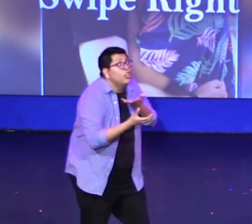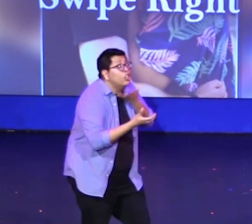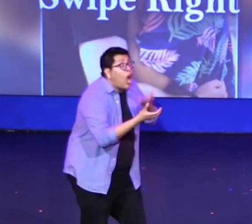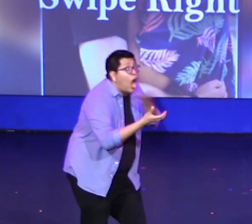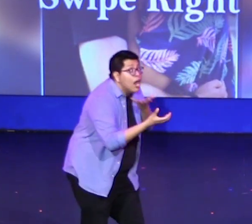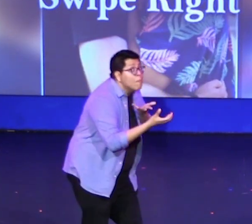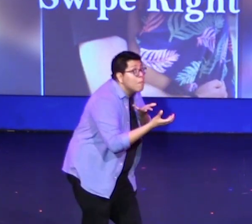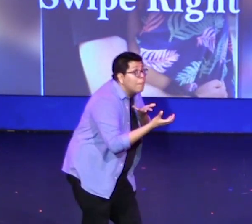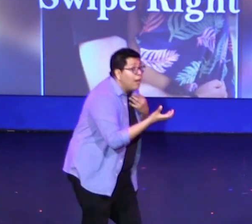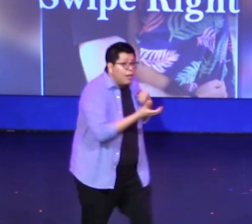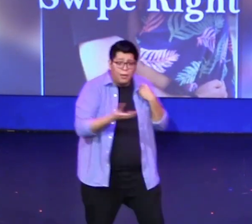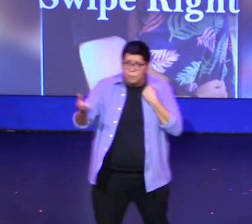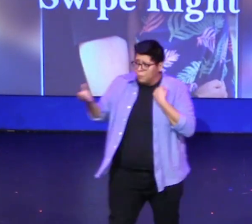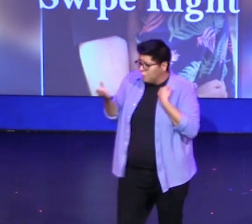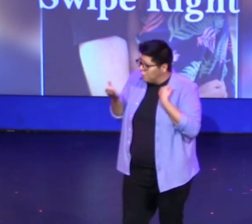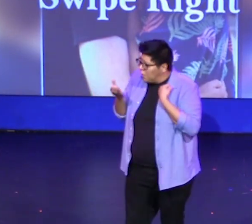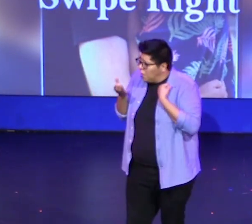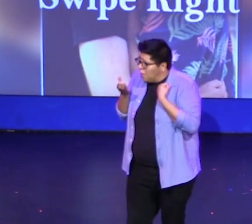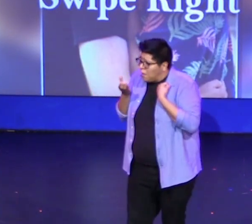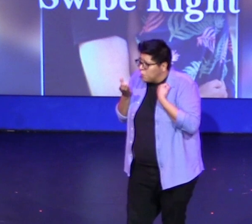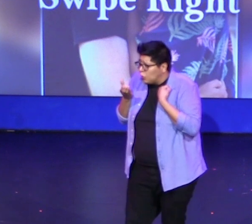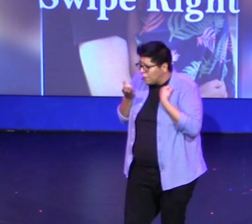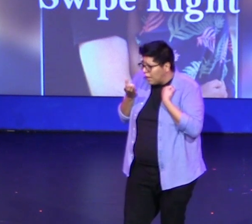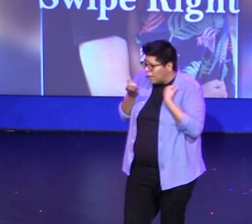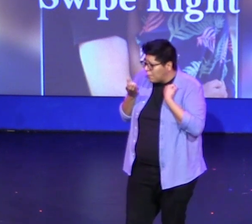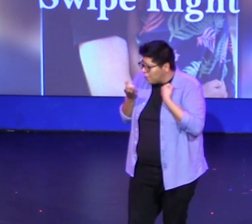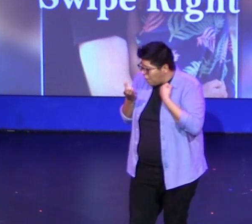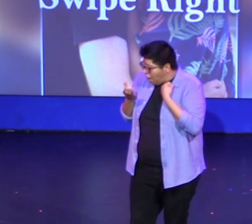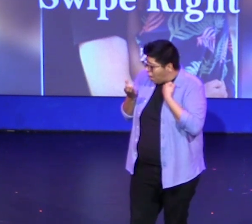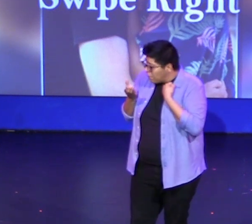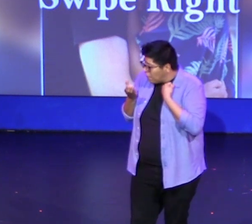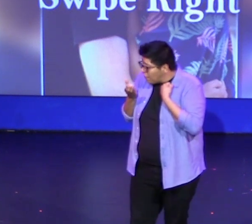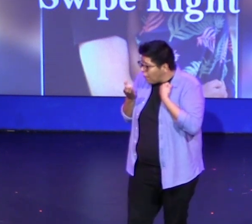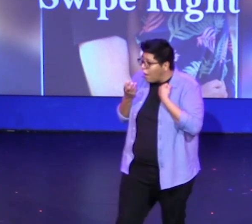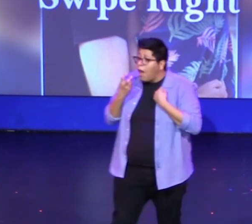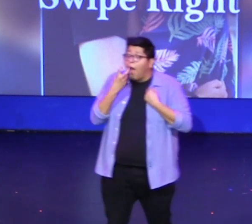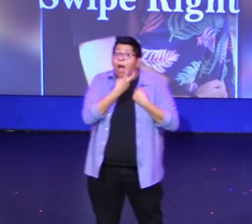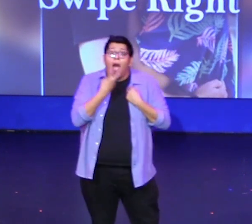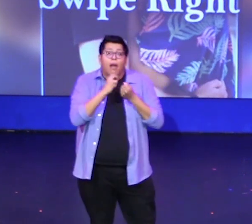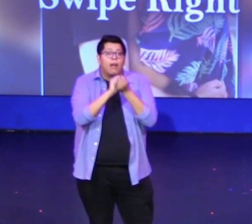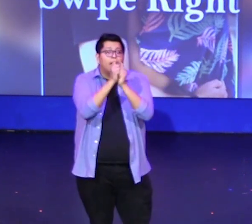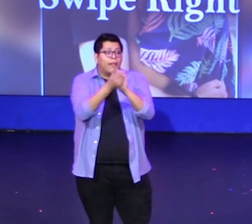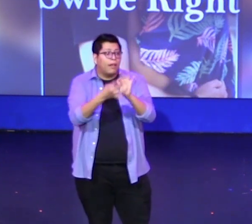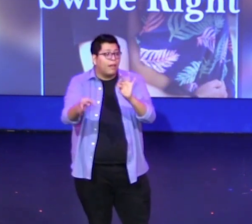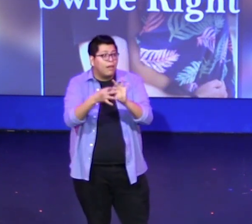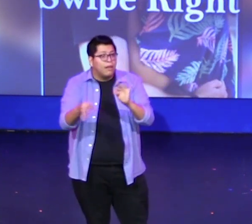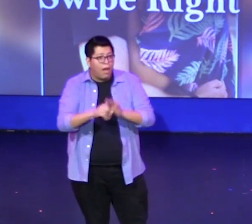at it reluctantly, and I gesture, "Hey, speak through the speakerphone." And she speaks through it, and realizing